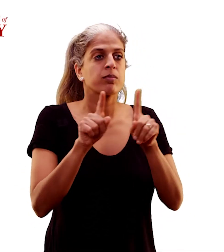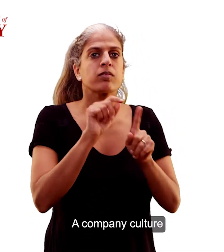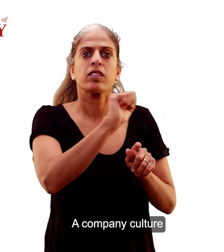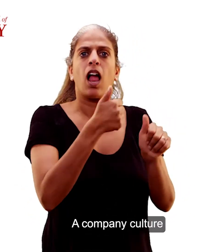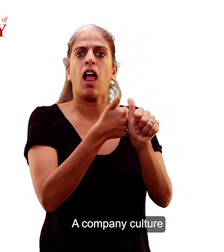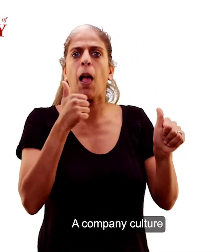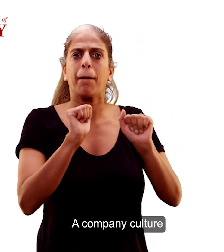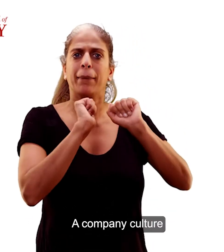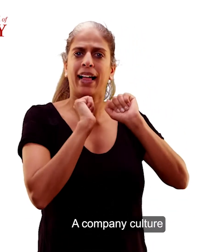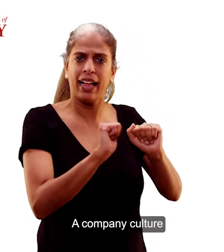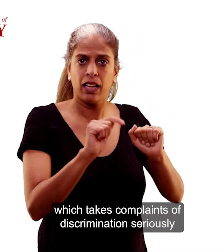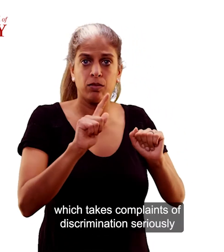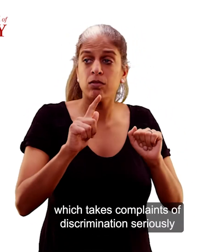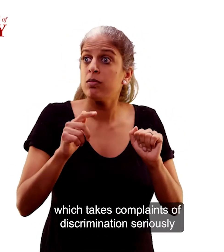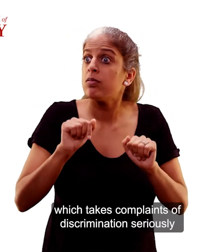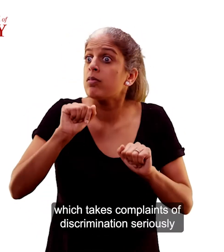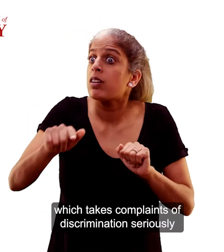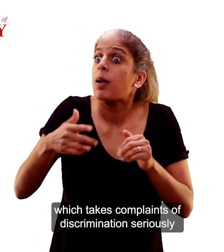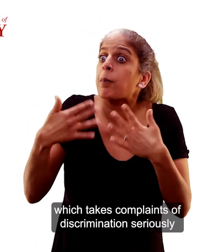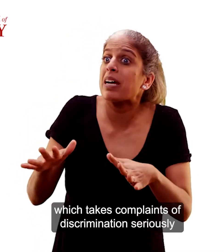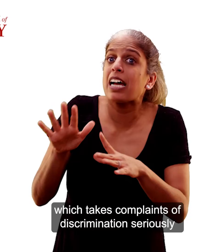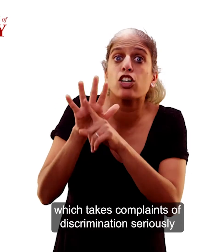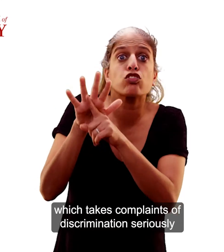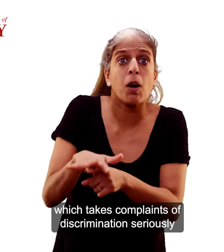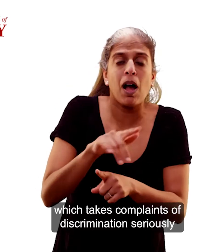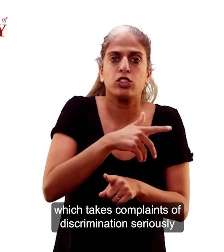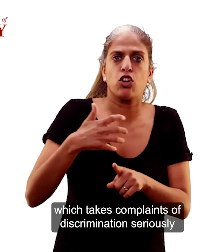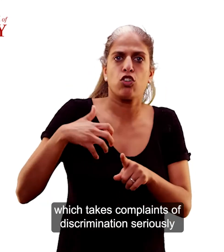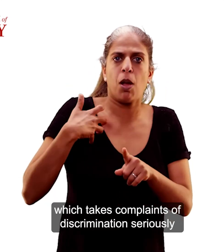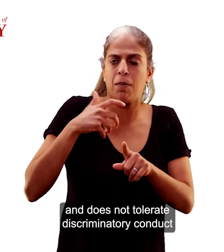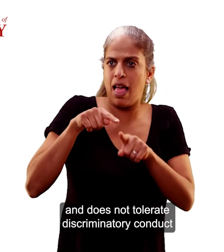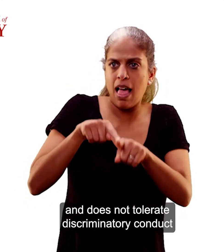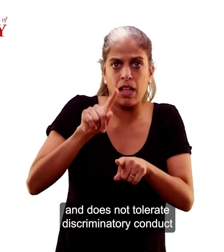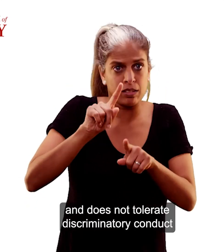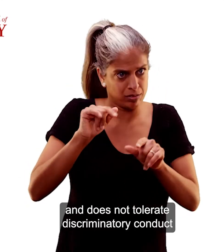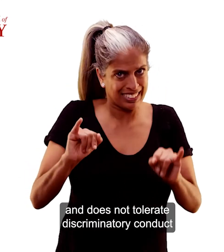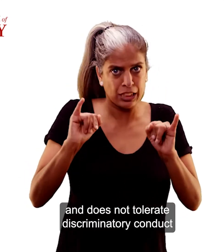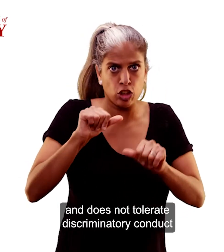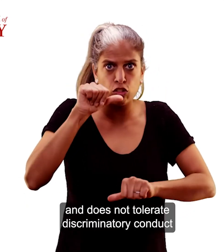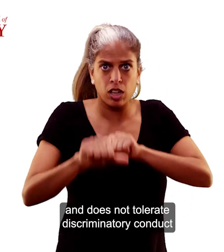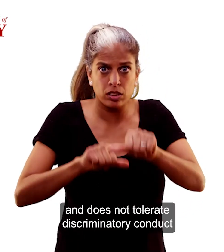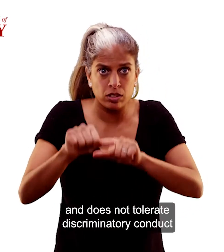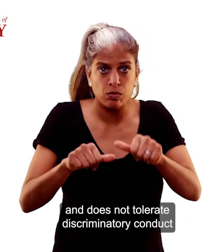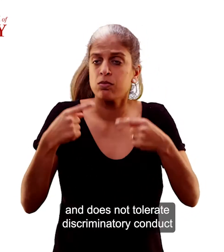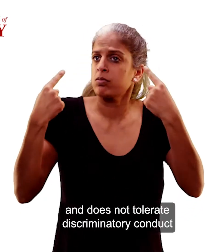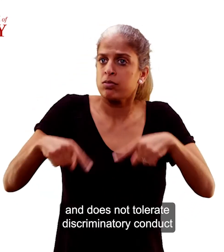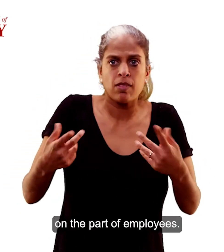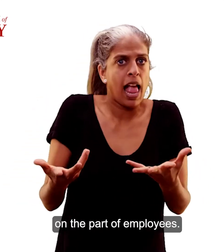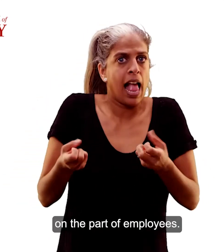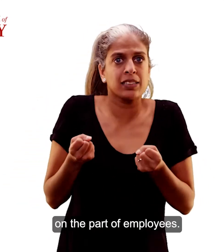A company culture which takes complaints of discrimination seriously and does not tolerate discriminatory conduct on the part